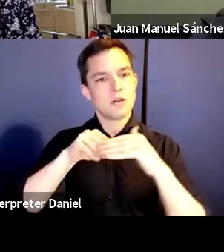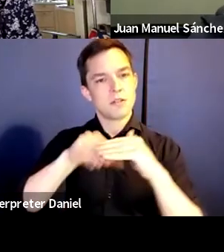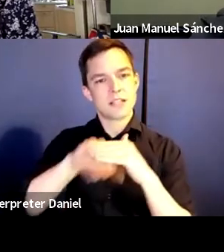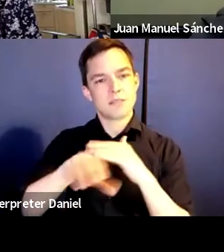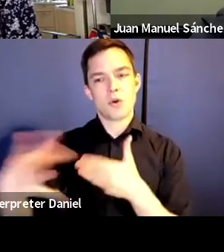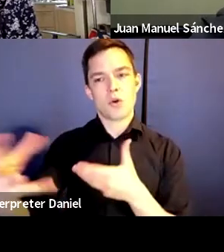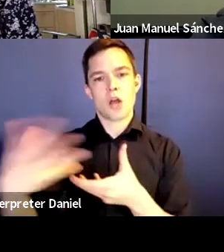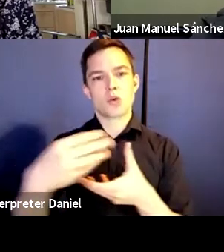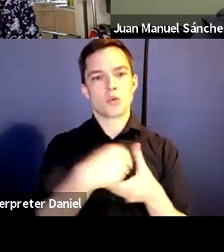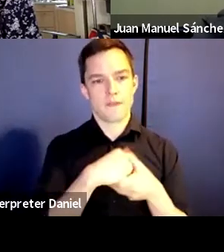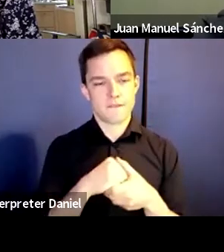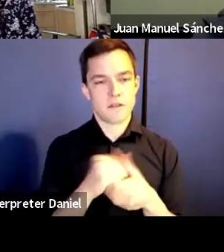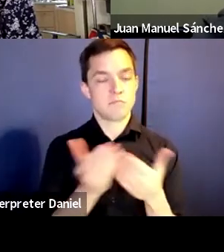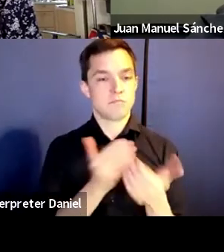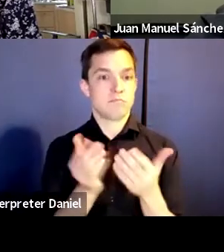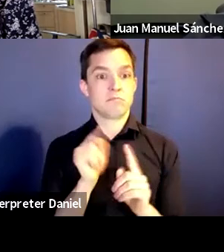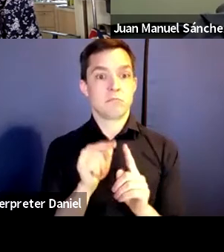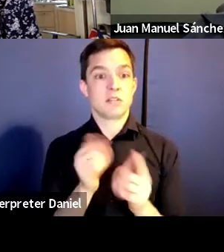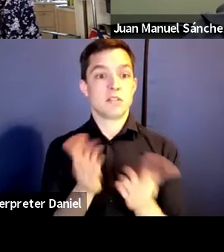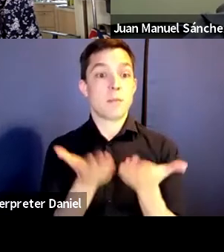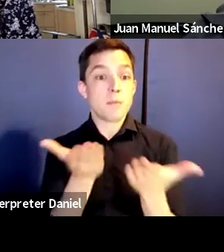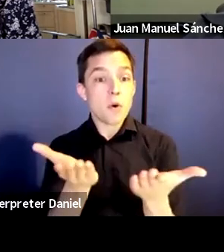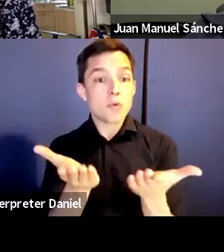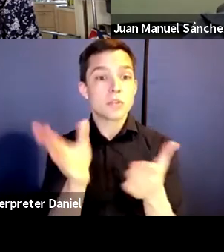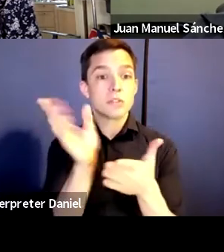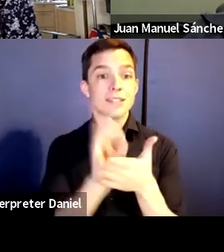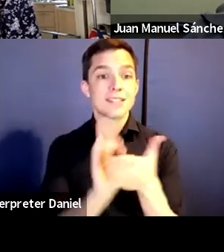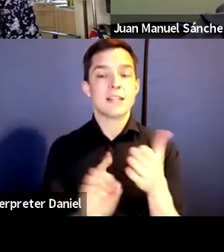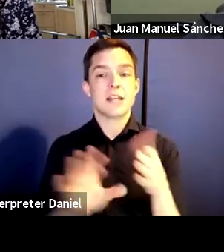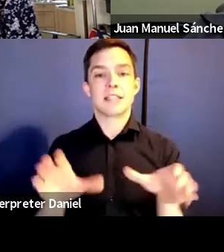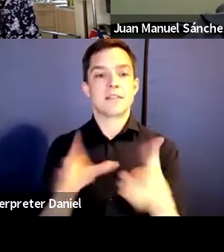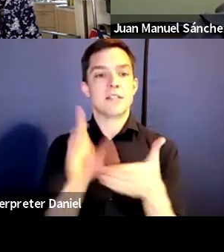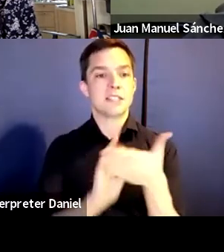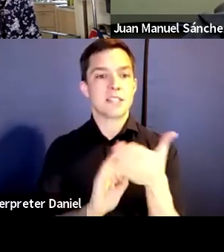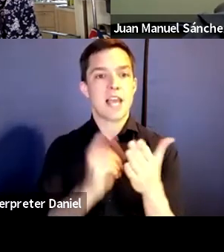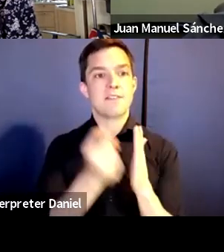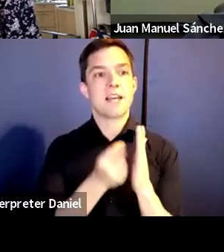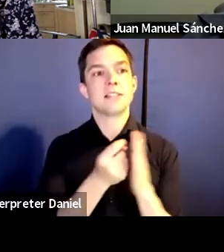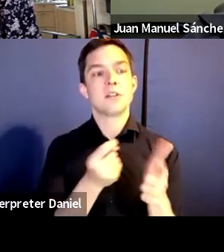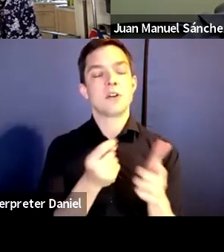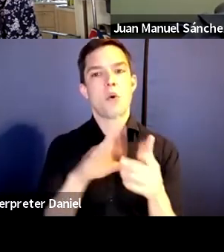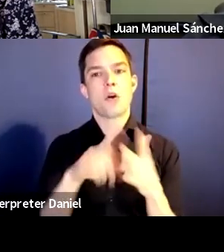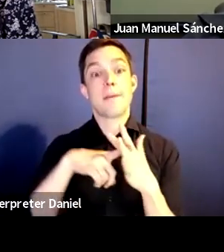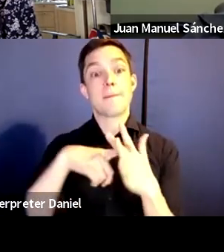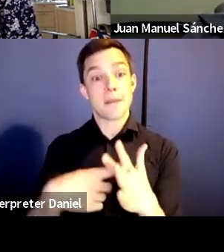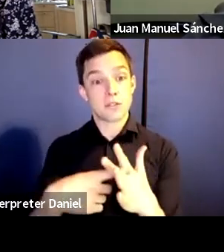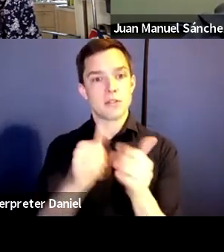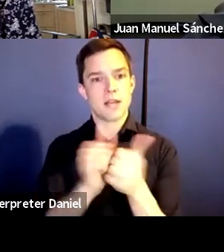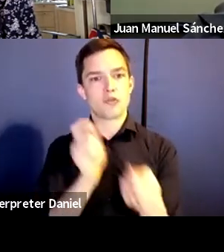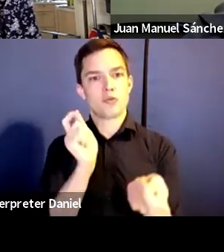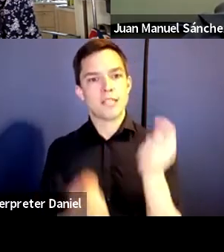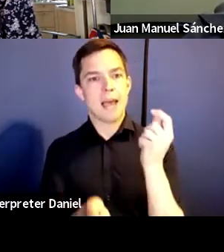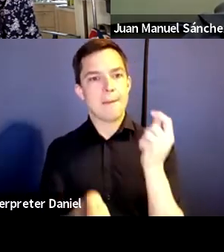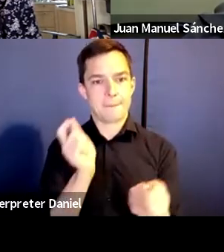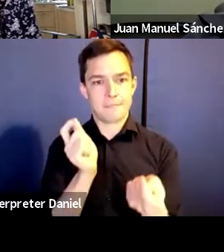inclusive, whether that's in the proposal design or activity design phase or an implementation, how to adapt. And